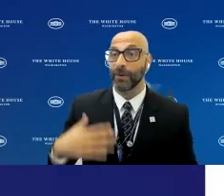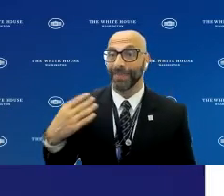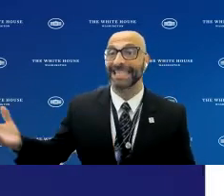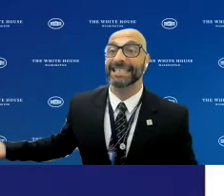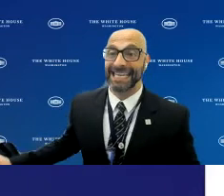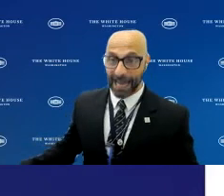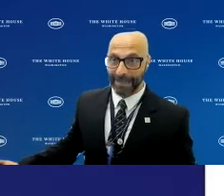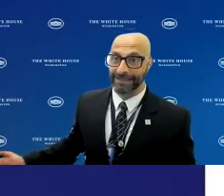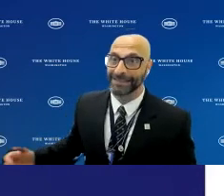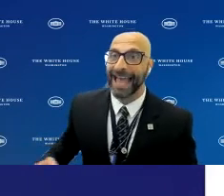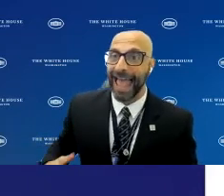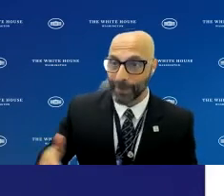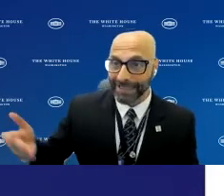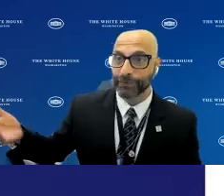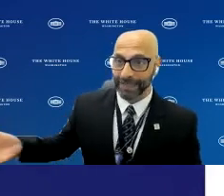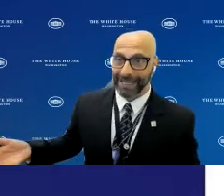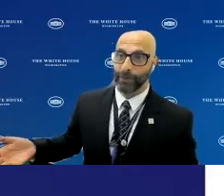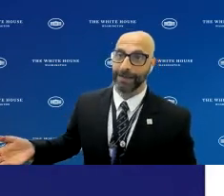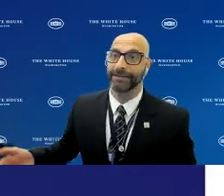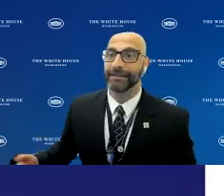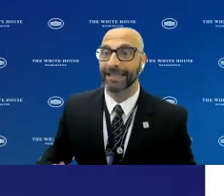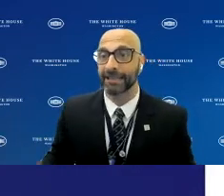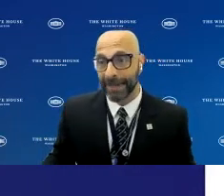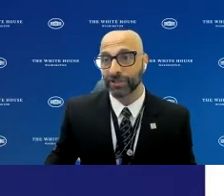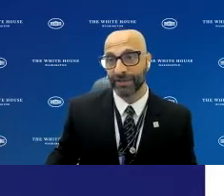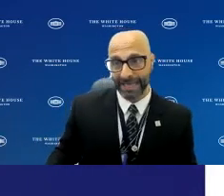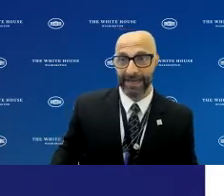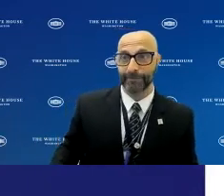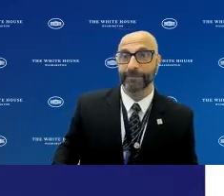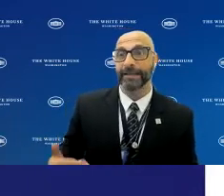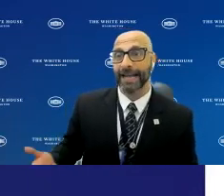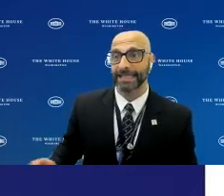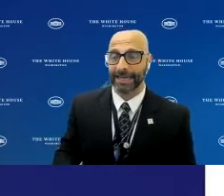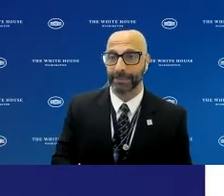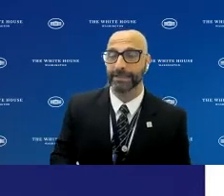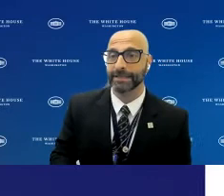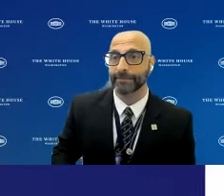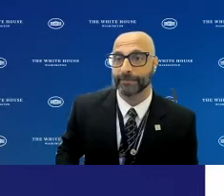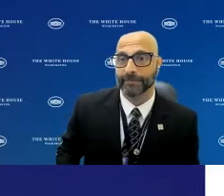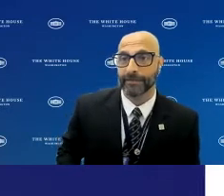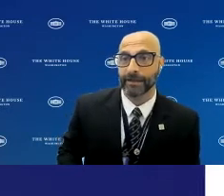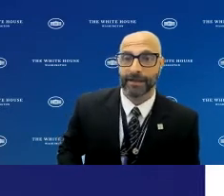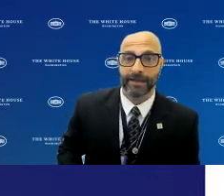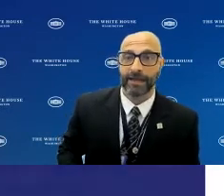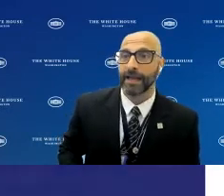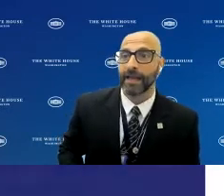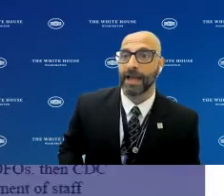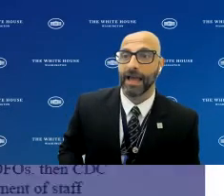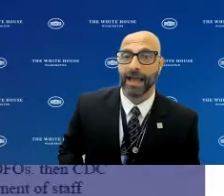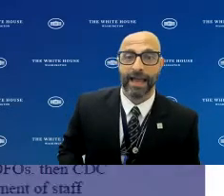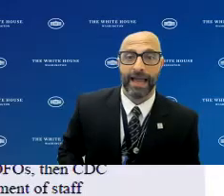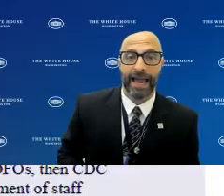STI. So this is a syndemic, and we need to treat it that way. That's the message of the data. Next slide, please.